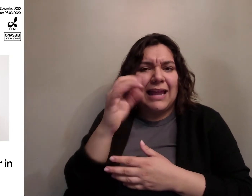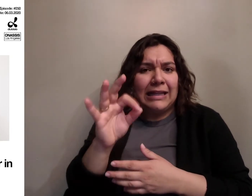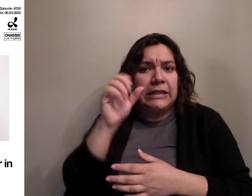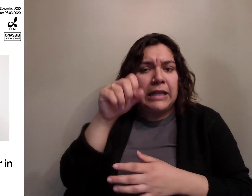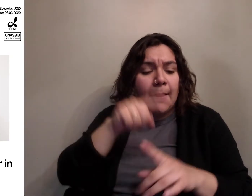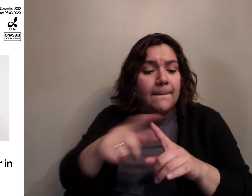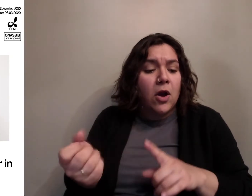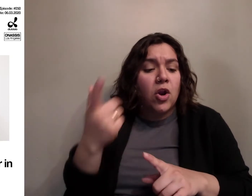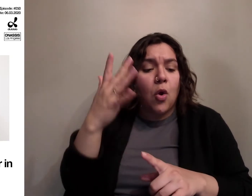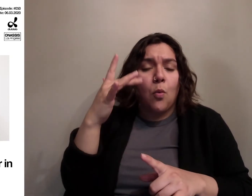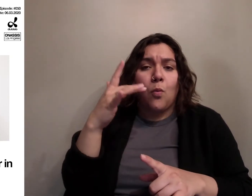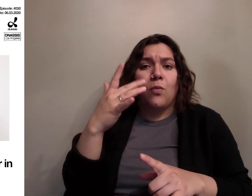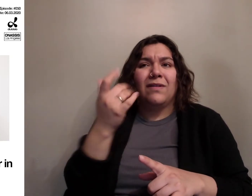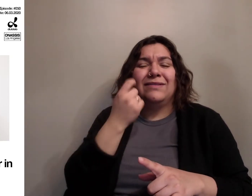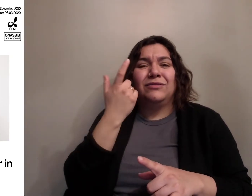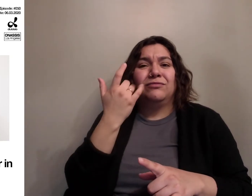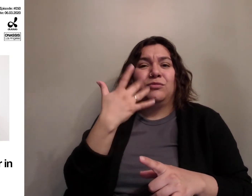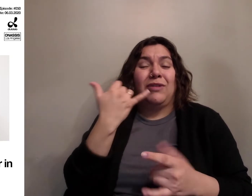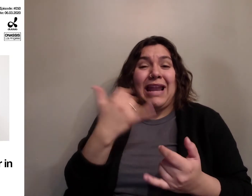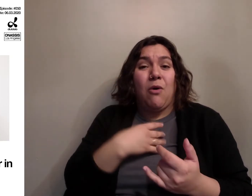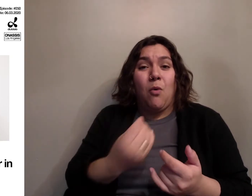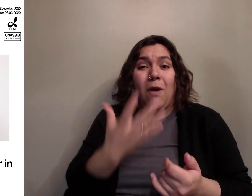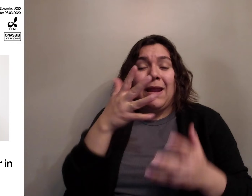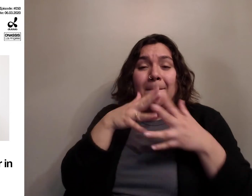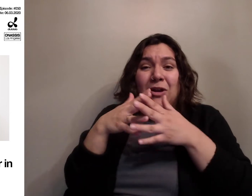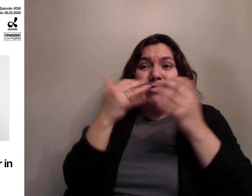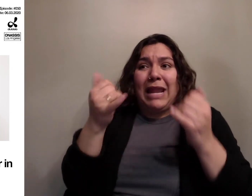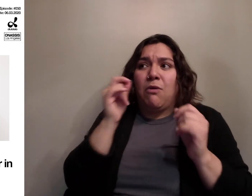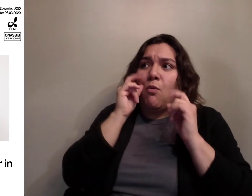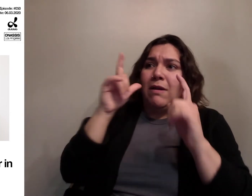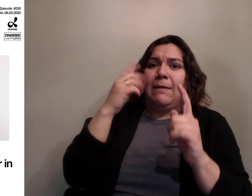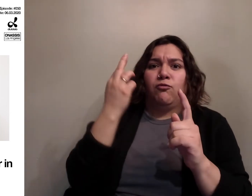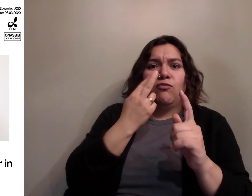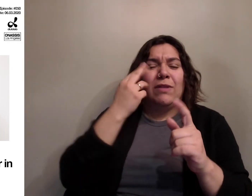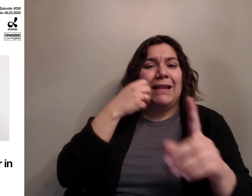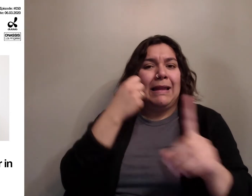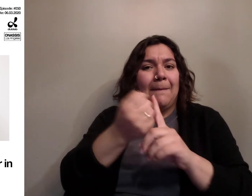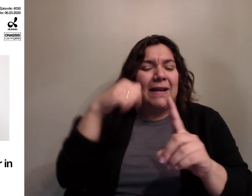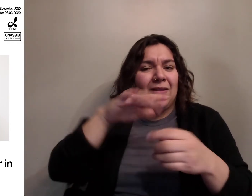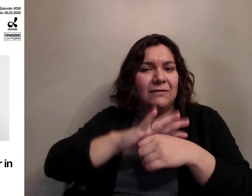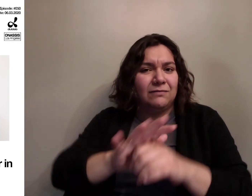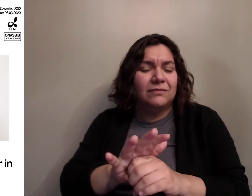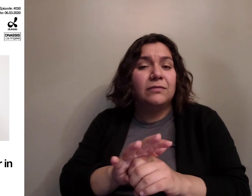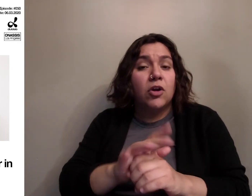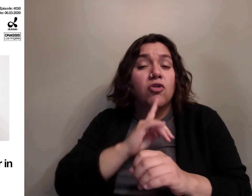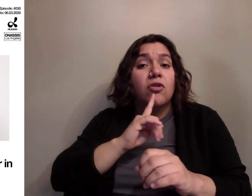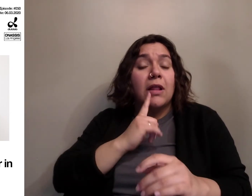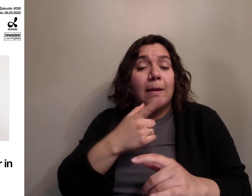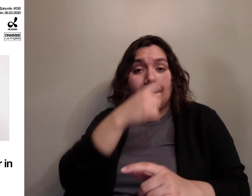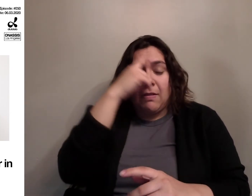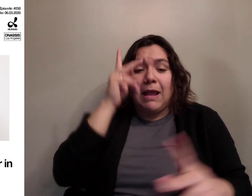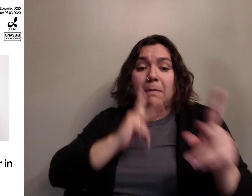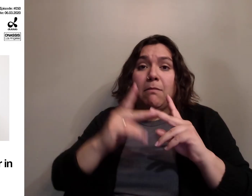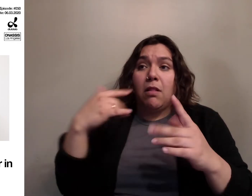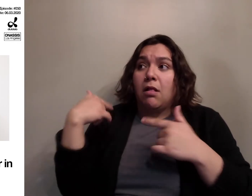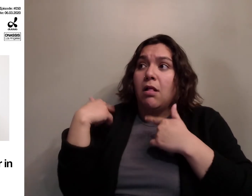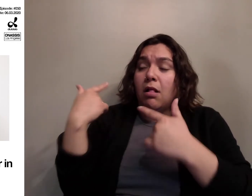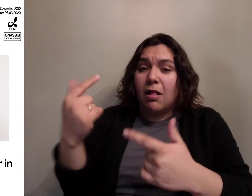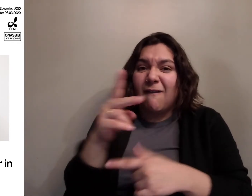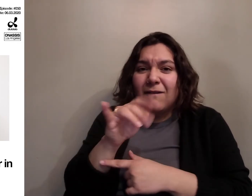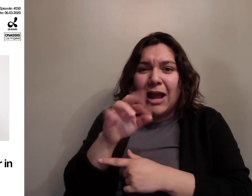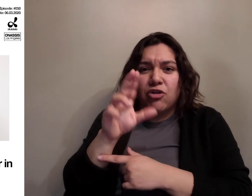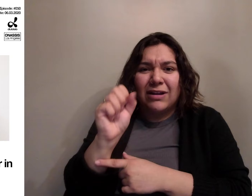realizing, there's COVID-19, but white America's just waking up to the impact of